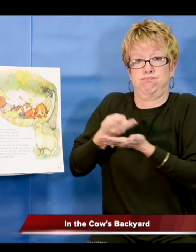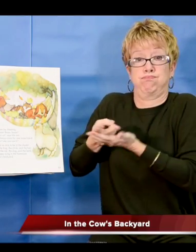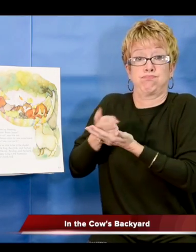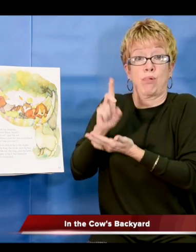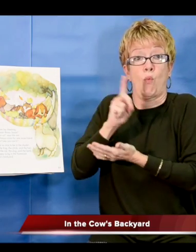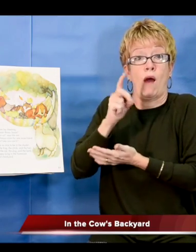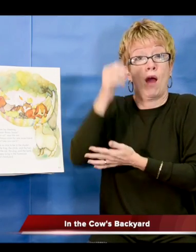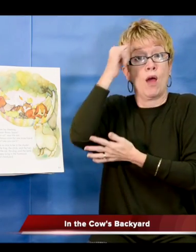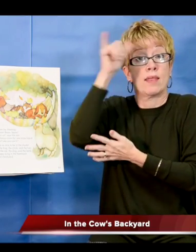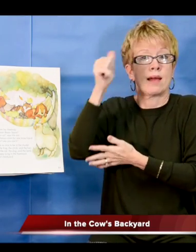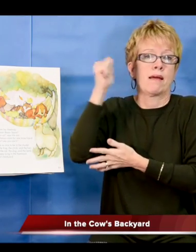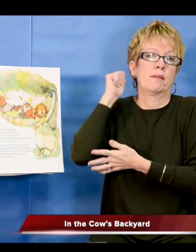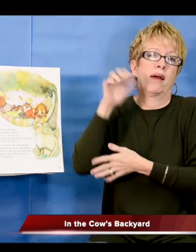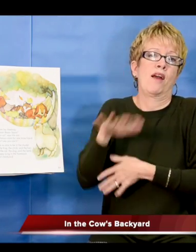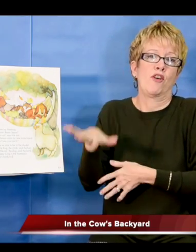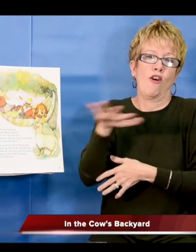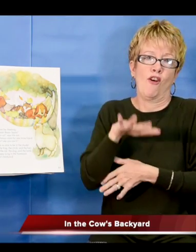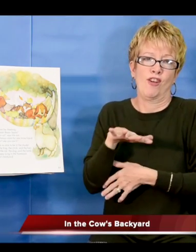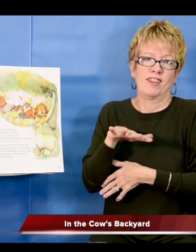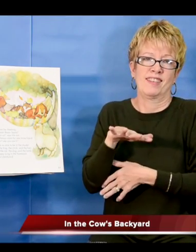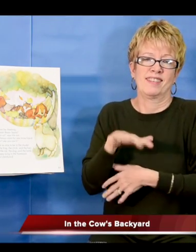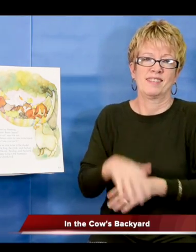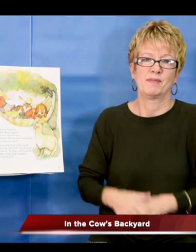the cow's backyard.